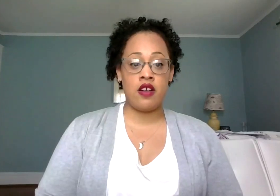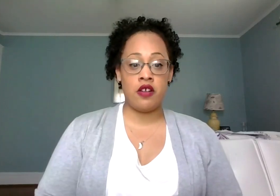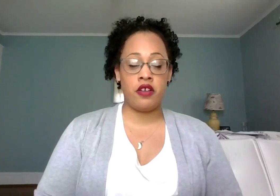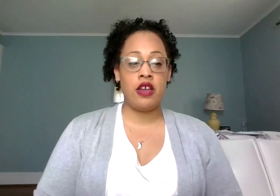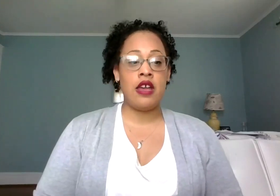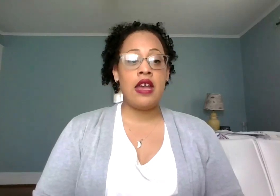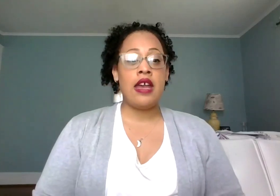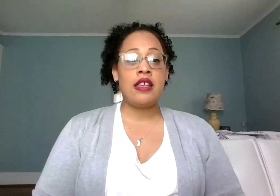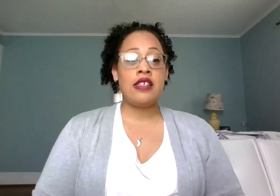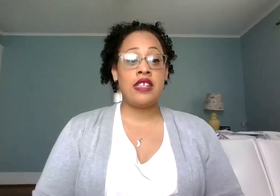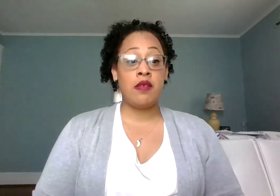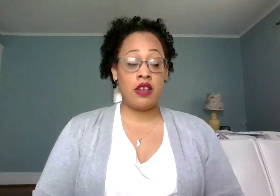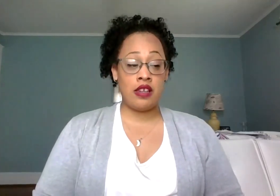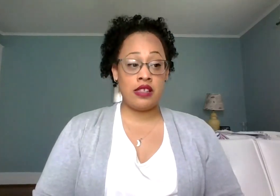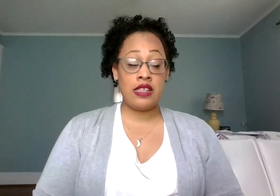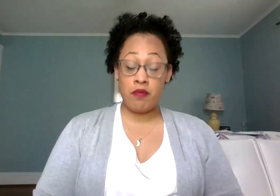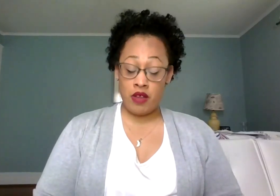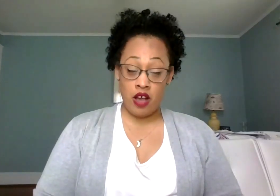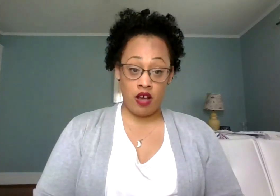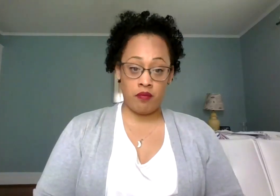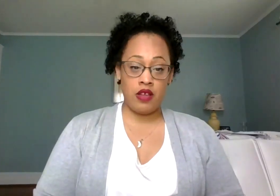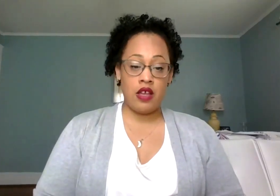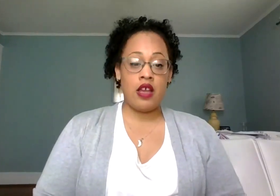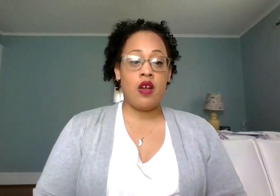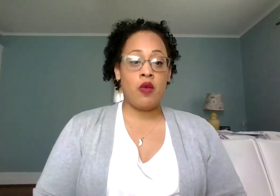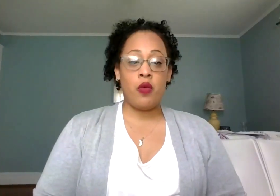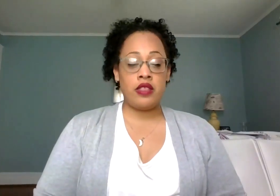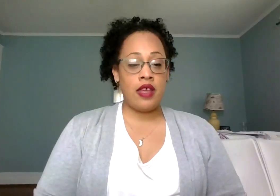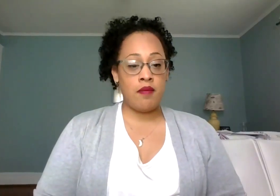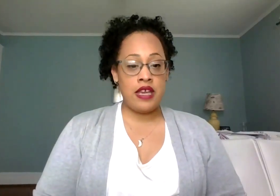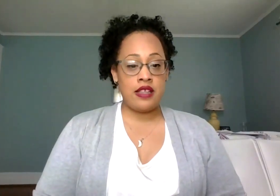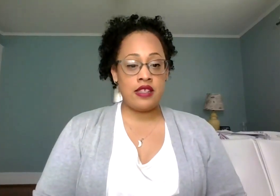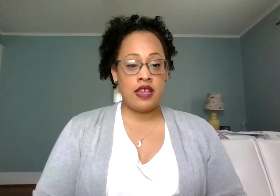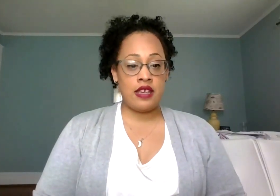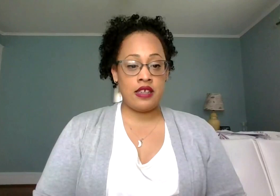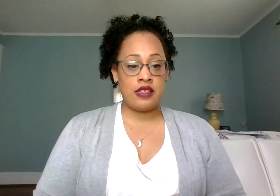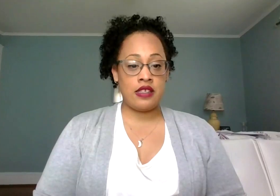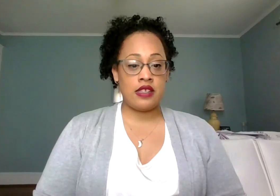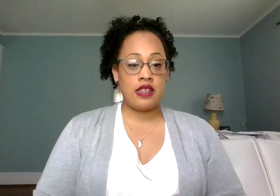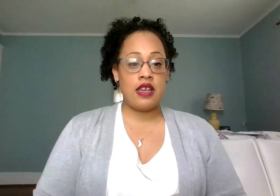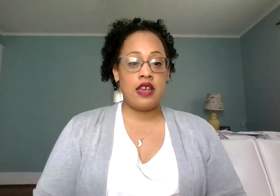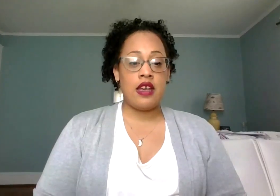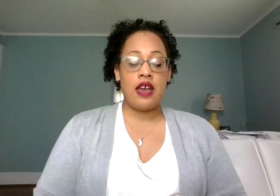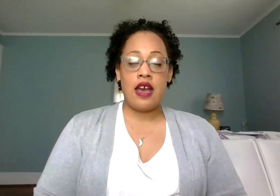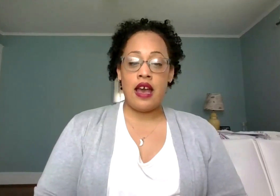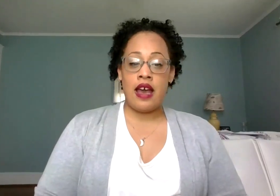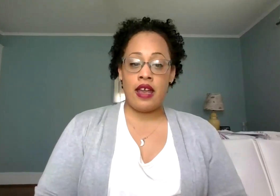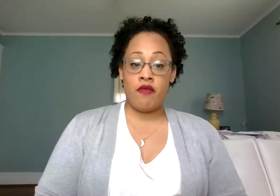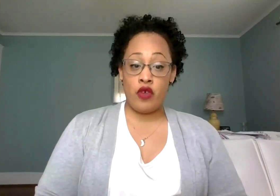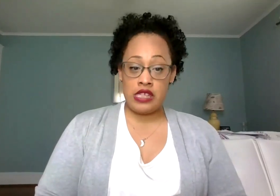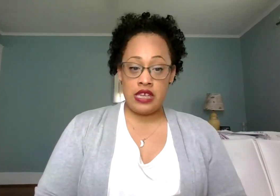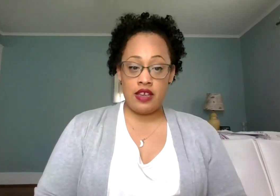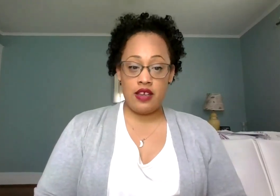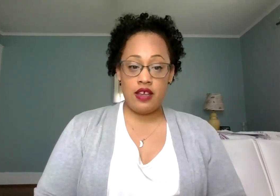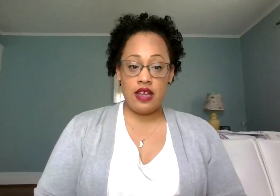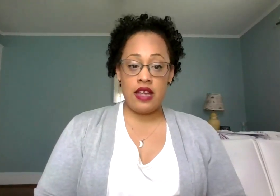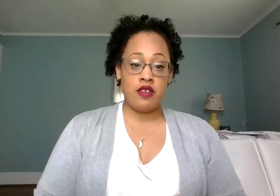called SIMCOM. What that means is I am voicing and using